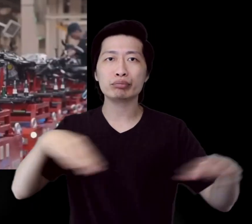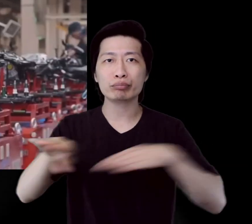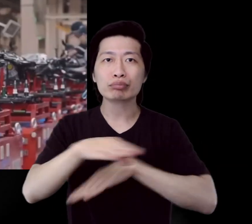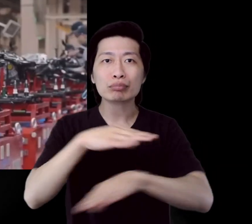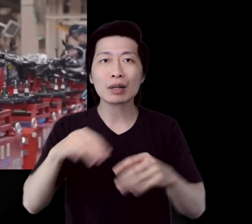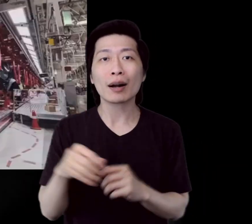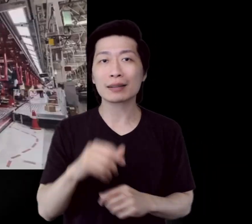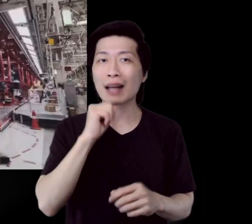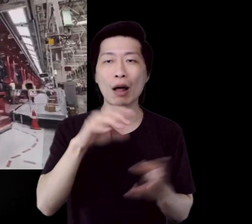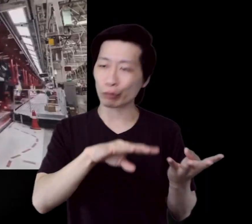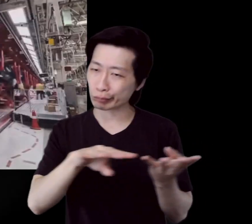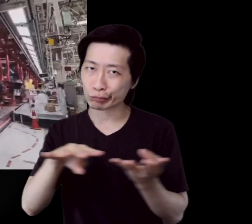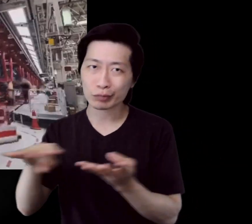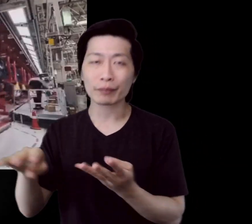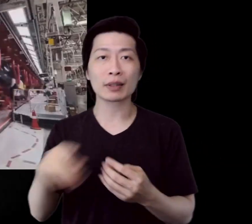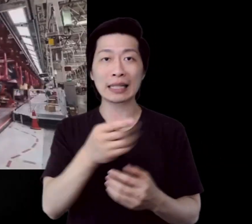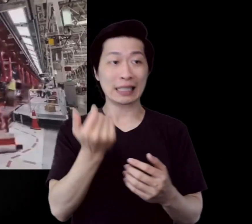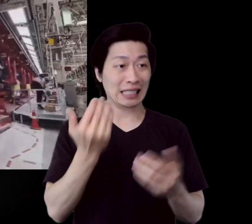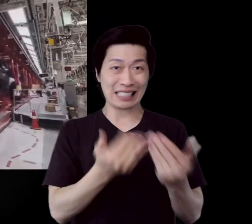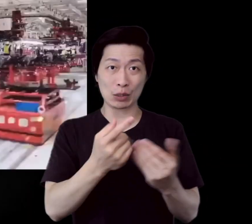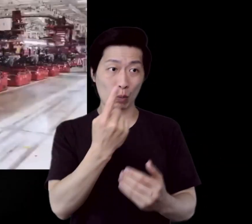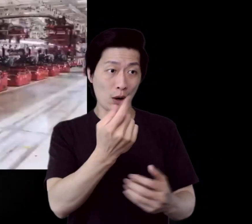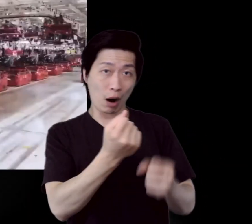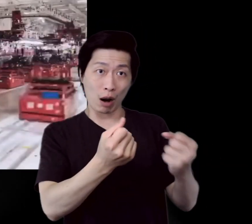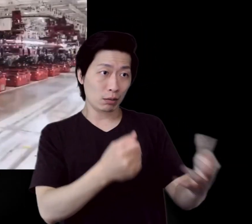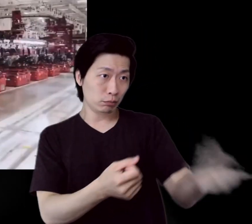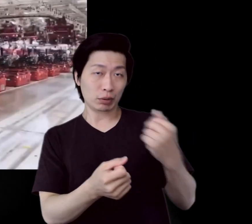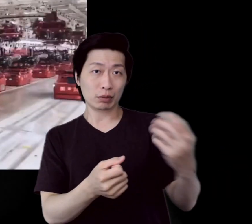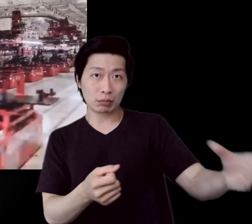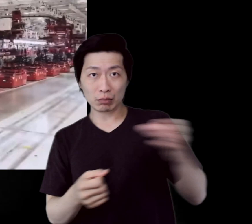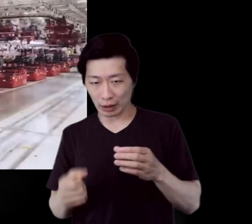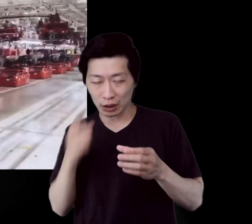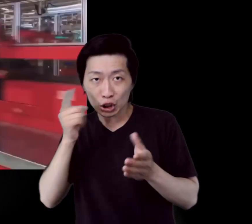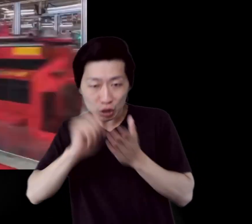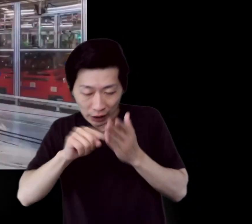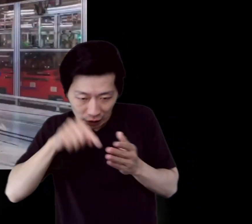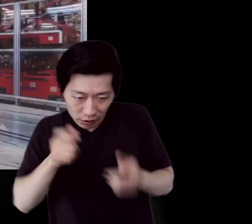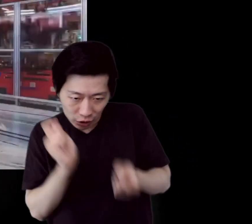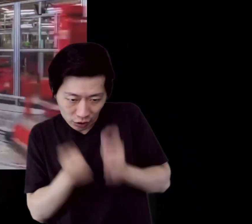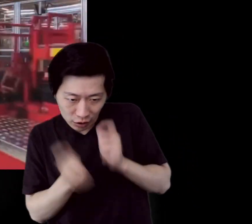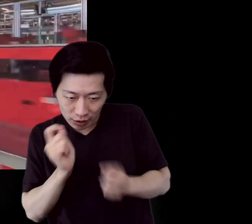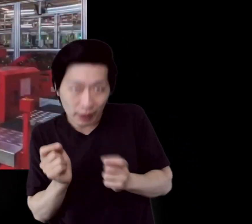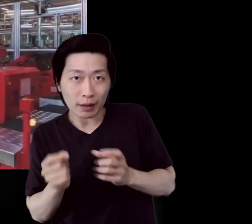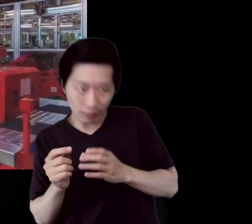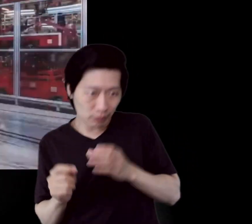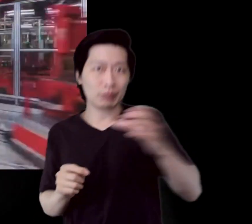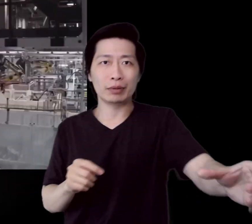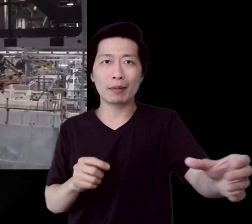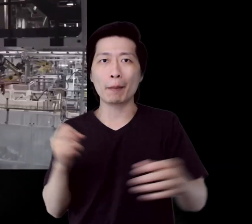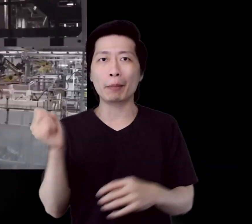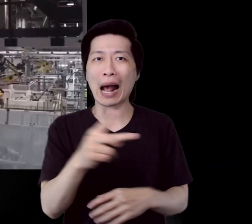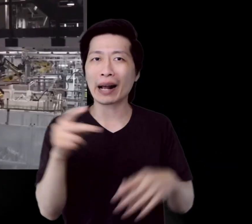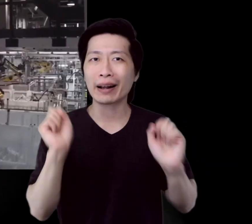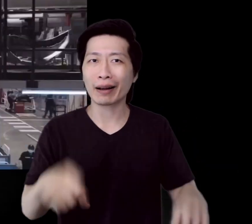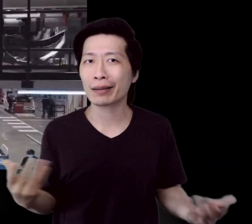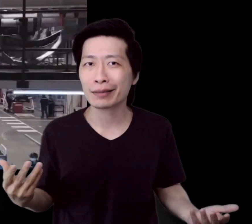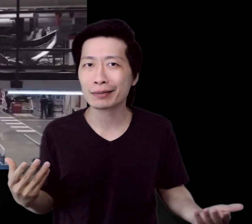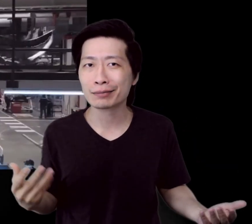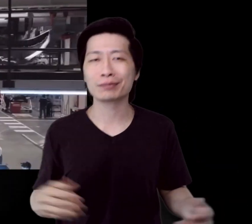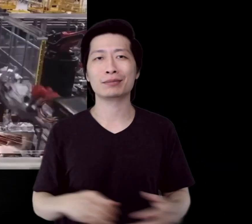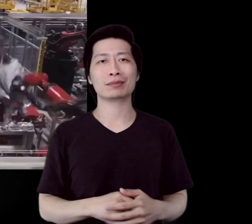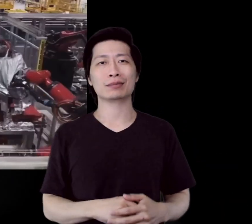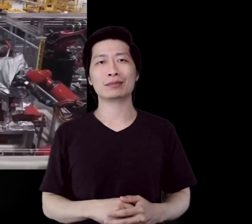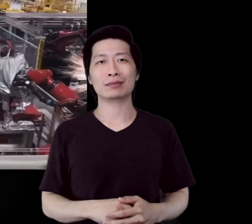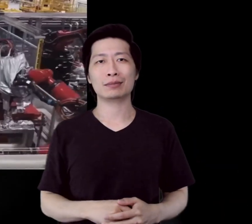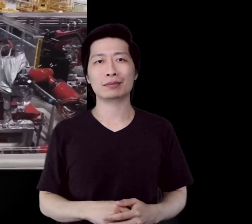also make them very flexible. They can easily take a car out of production, check it, or if they want to make some changes to it,